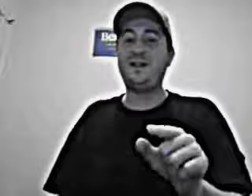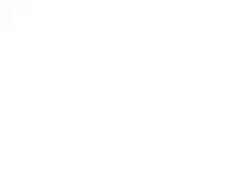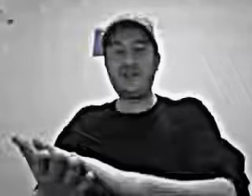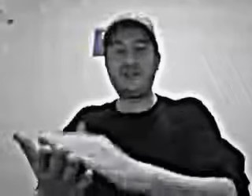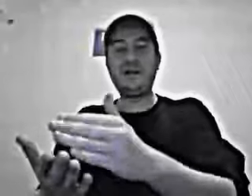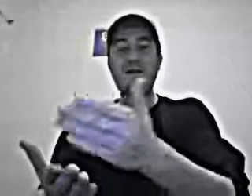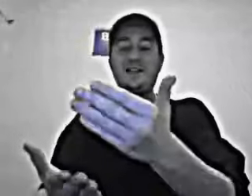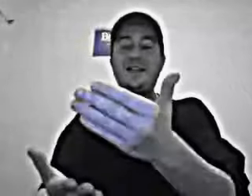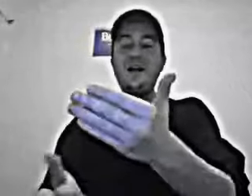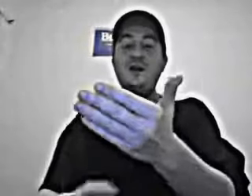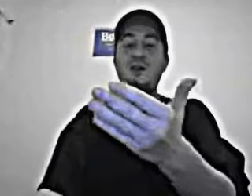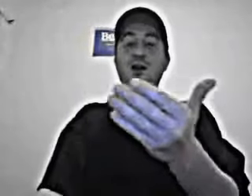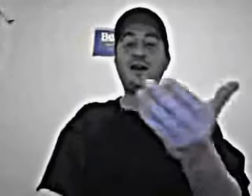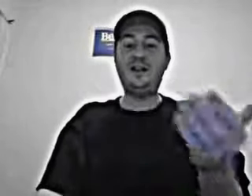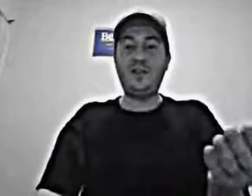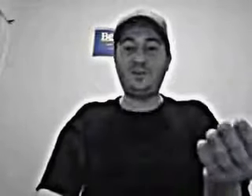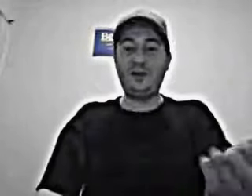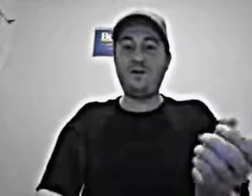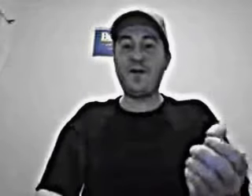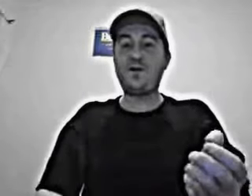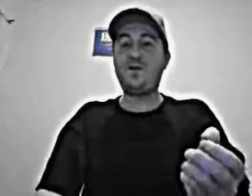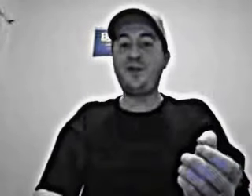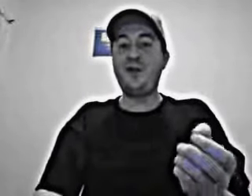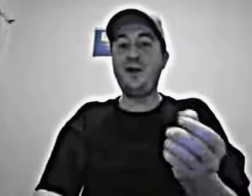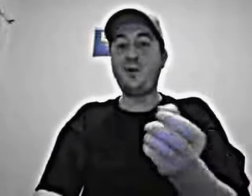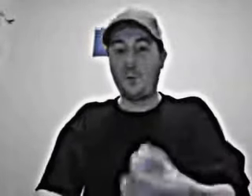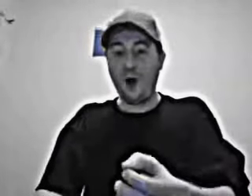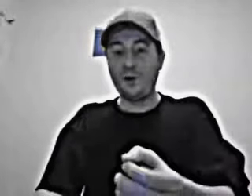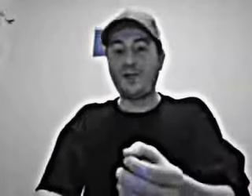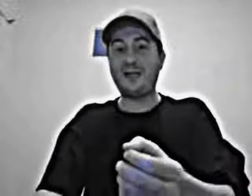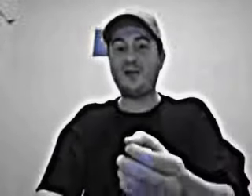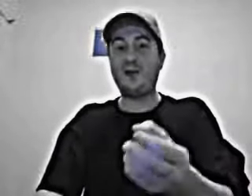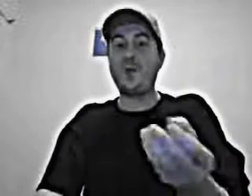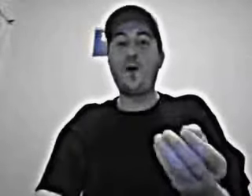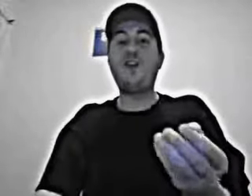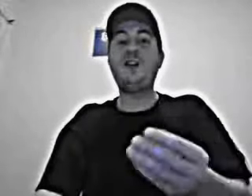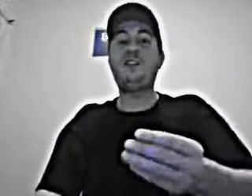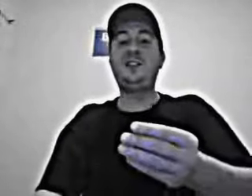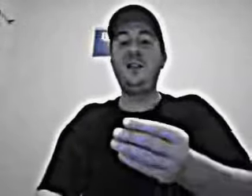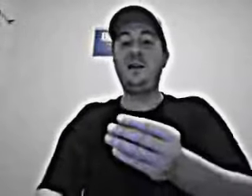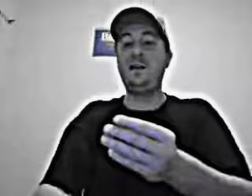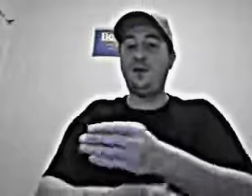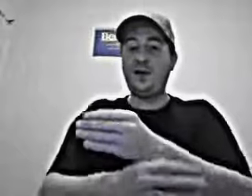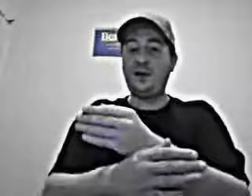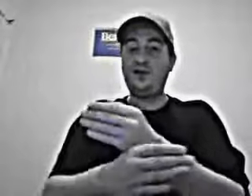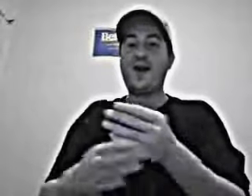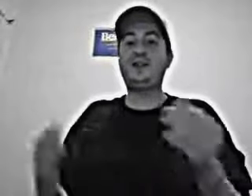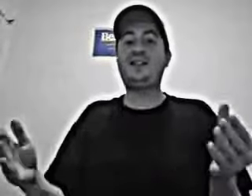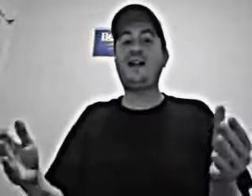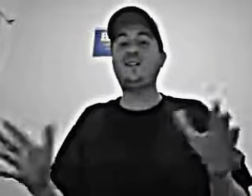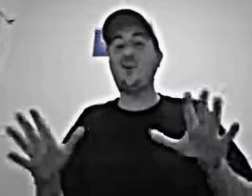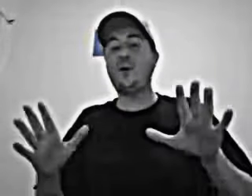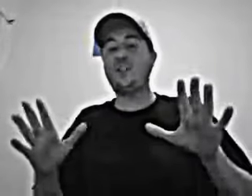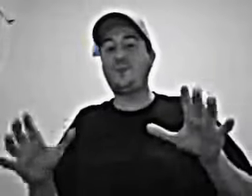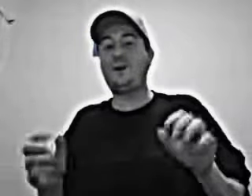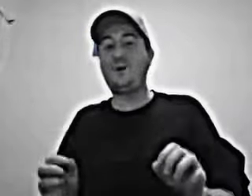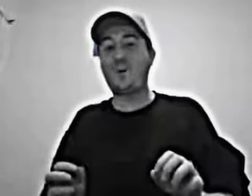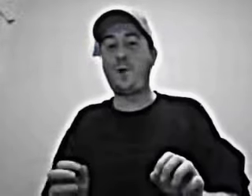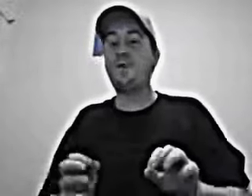the scales are already tipped in the favor of the Republicans the Republicans in the United States were expecting a Republican